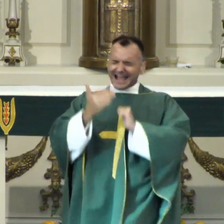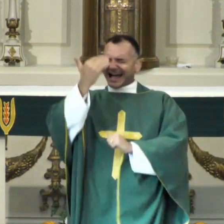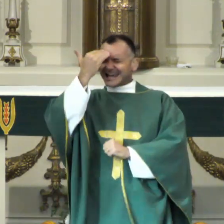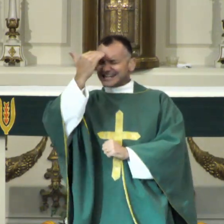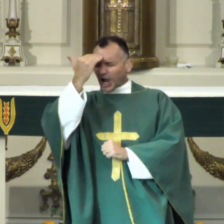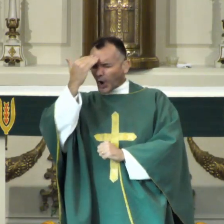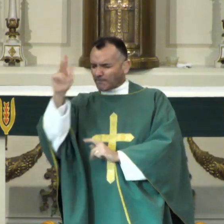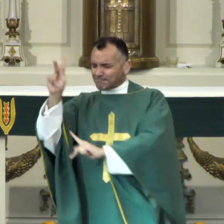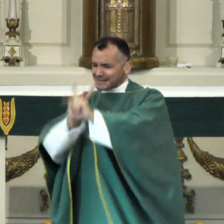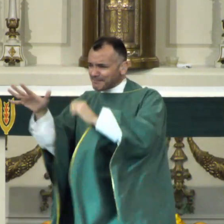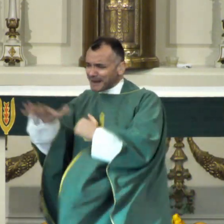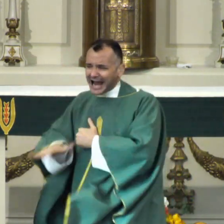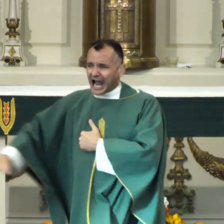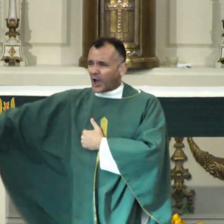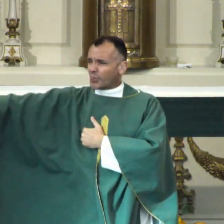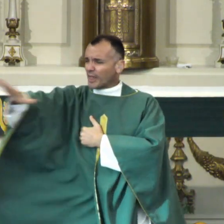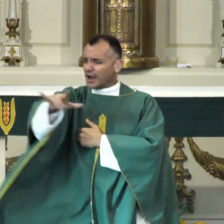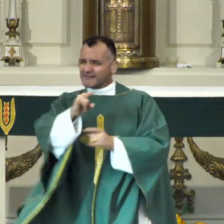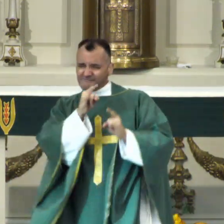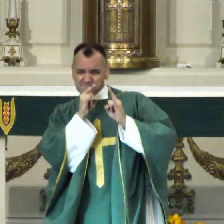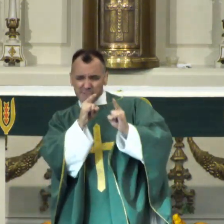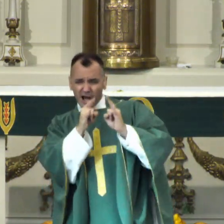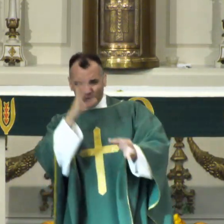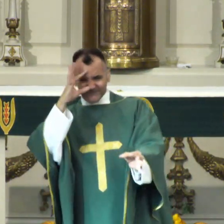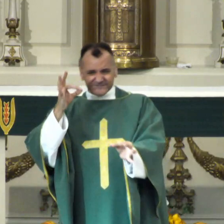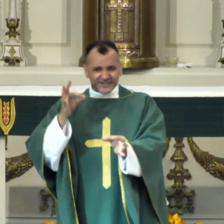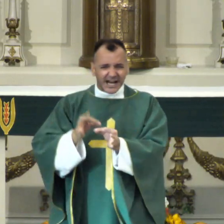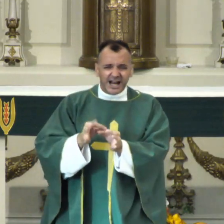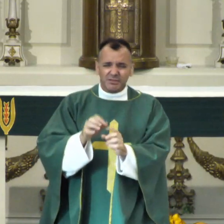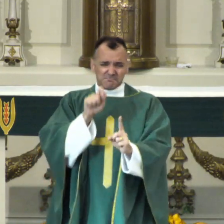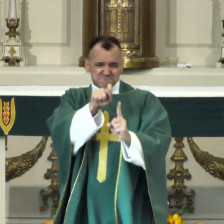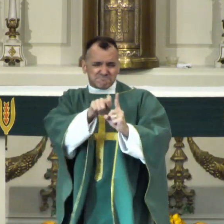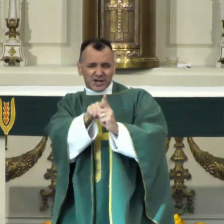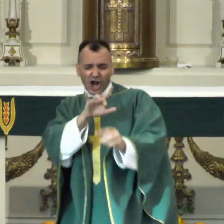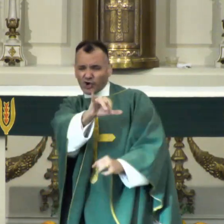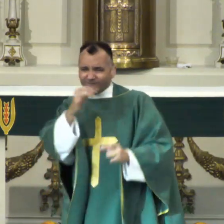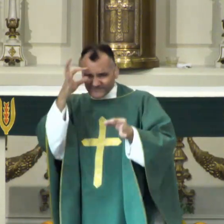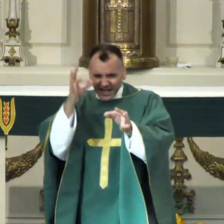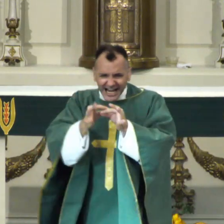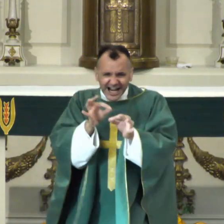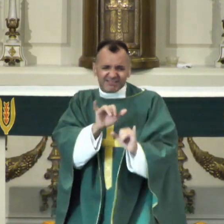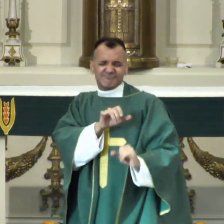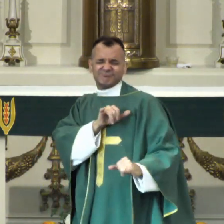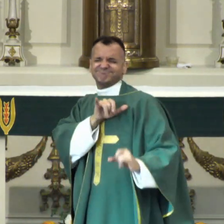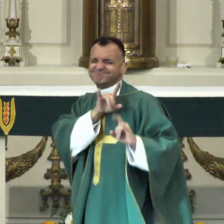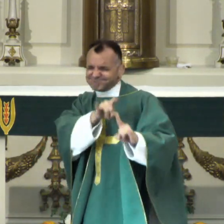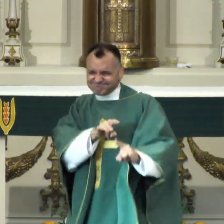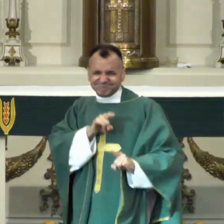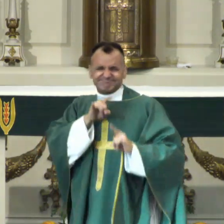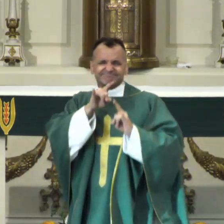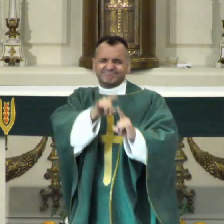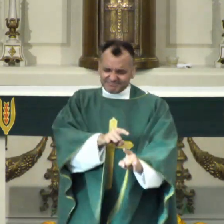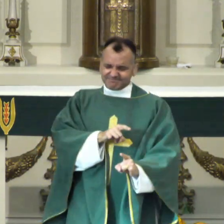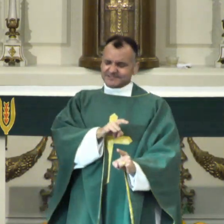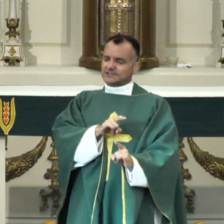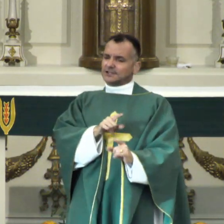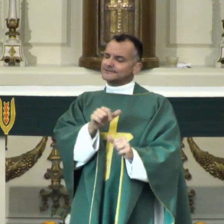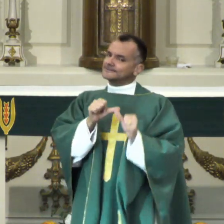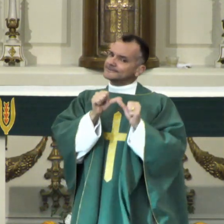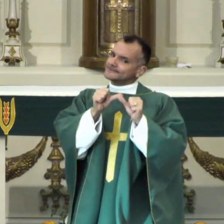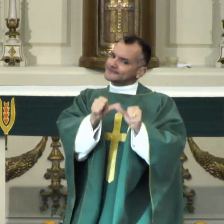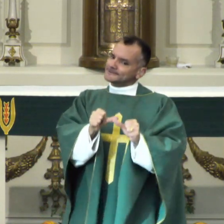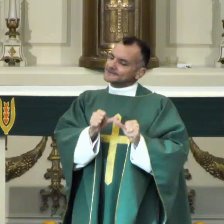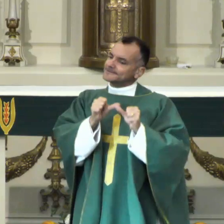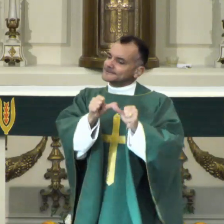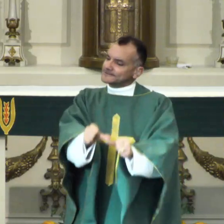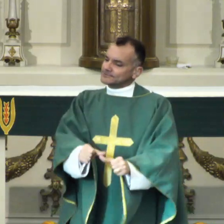faith, to be faithful, and to inspire the people. even though they're going to be persecuted,